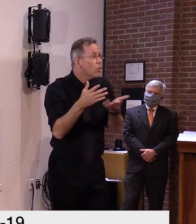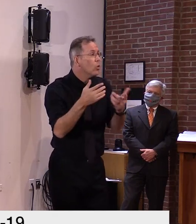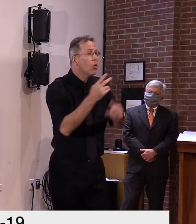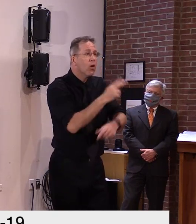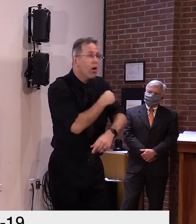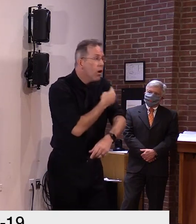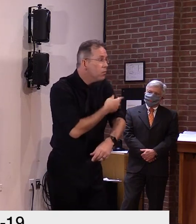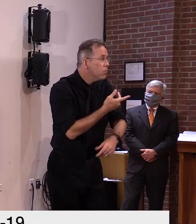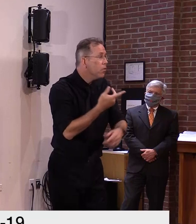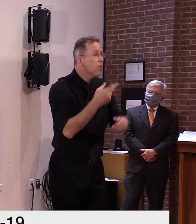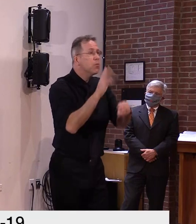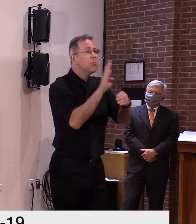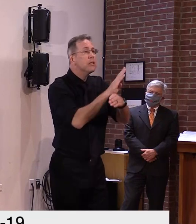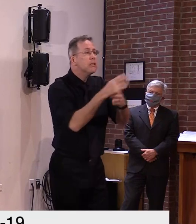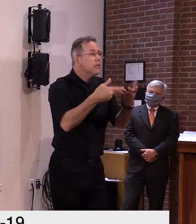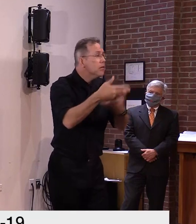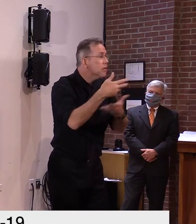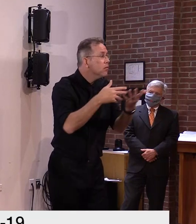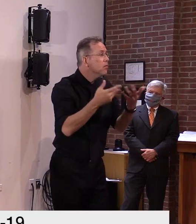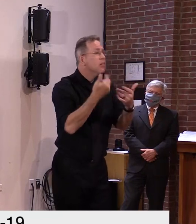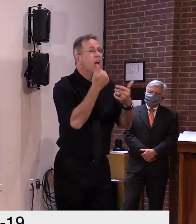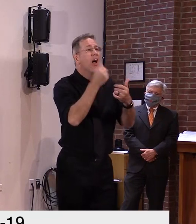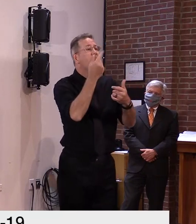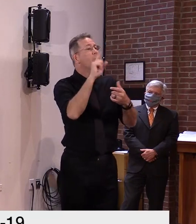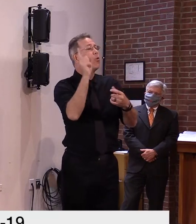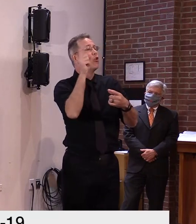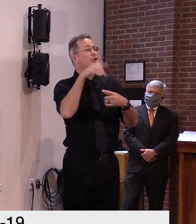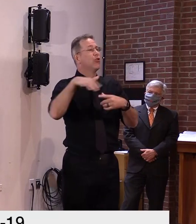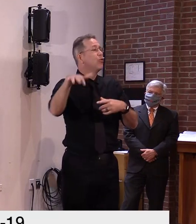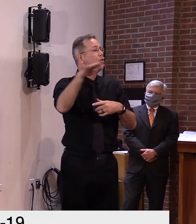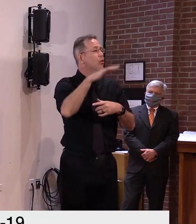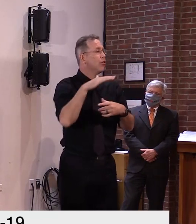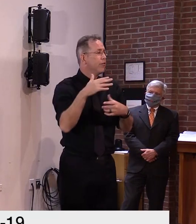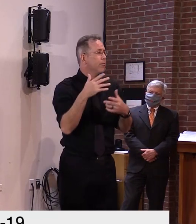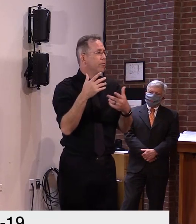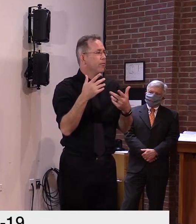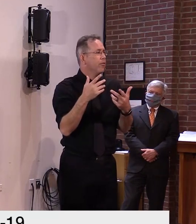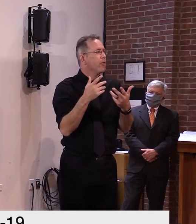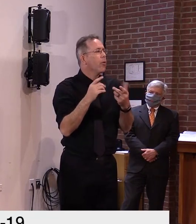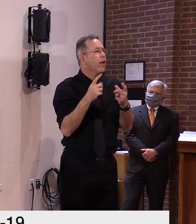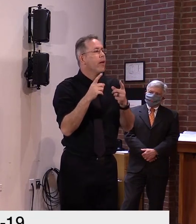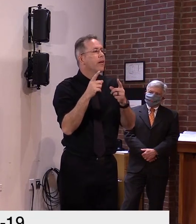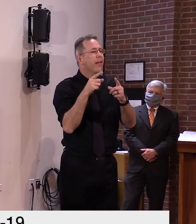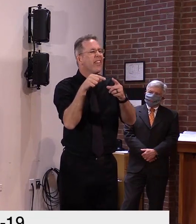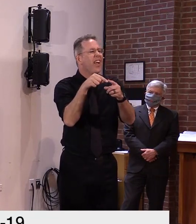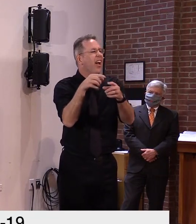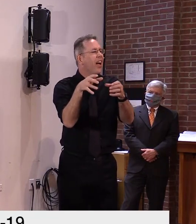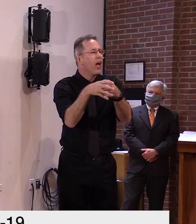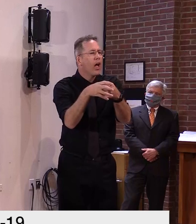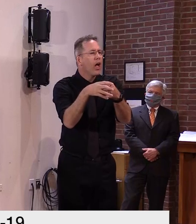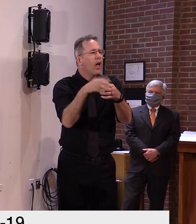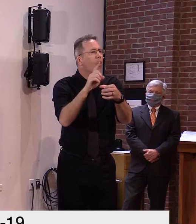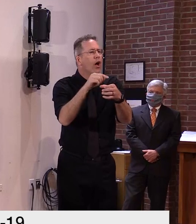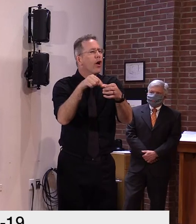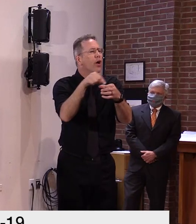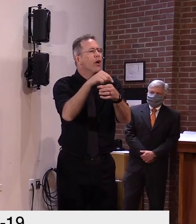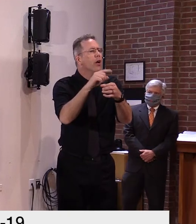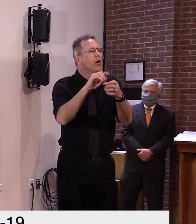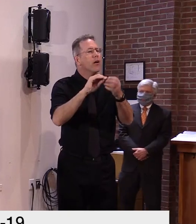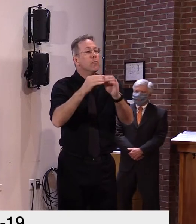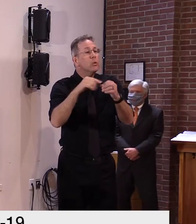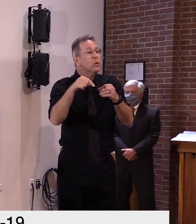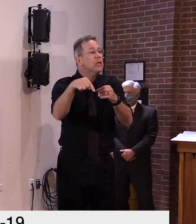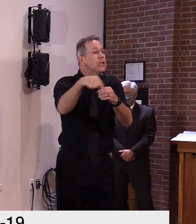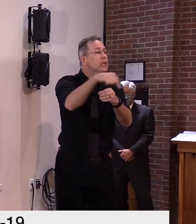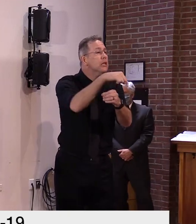a microcosm of the community you live in. So if there are cases in the community that the healthcare workers live in and they